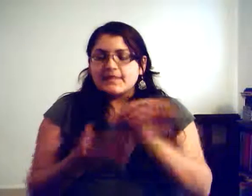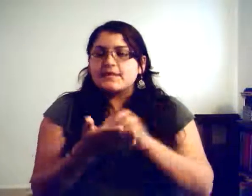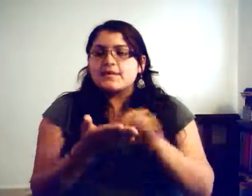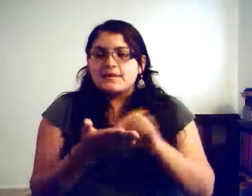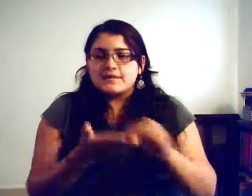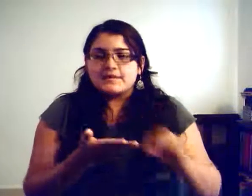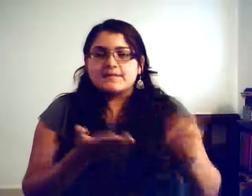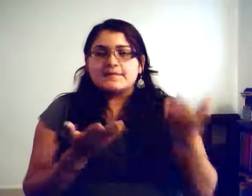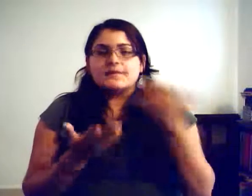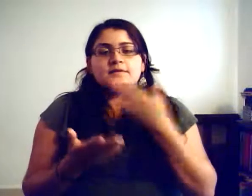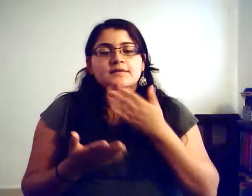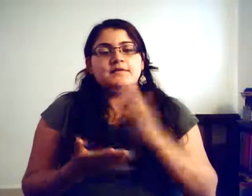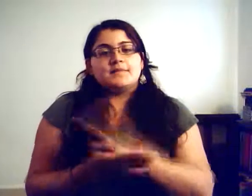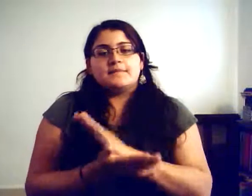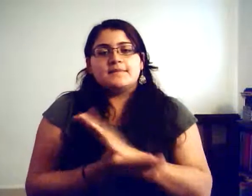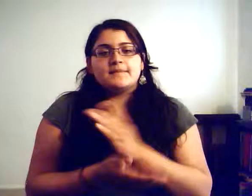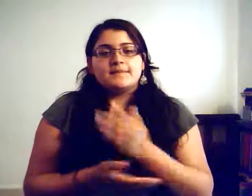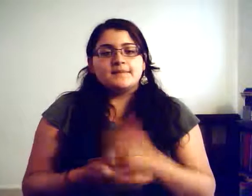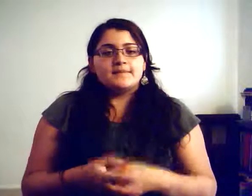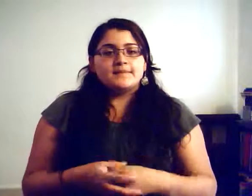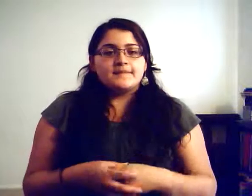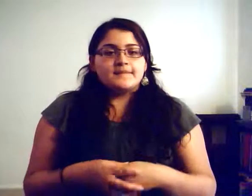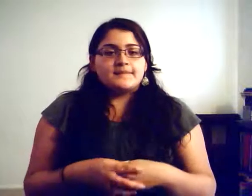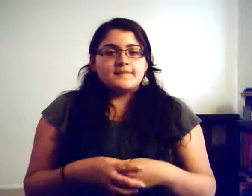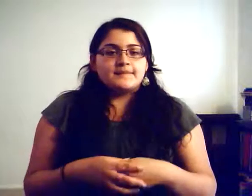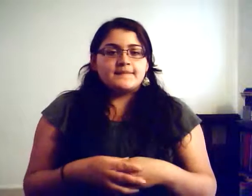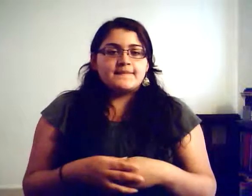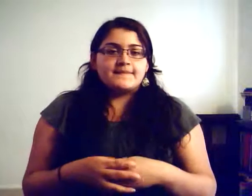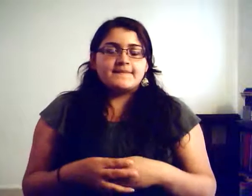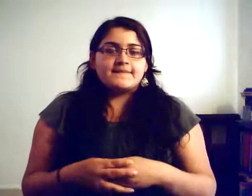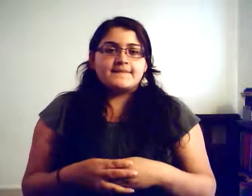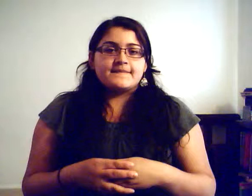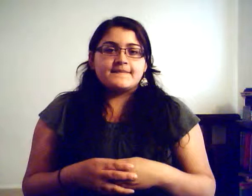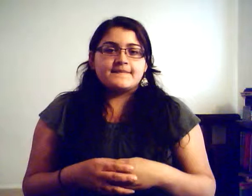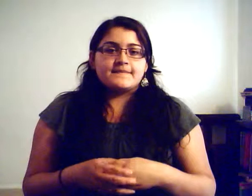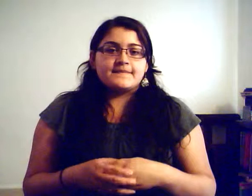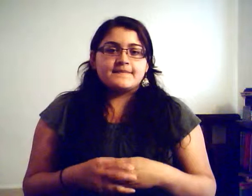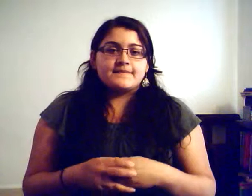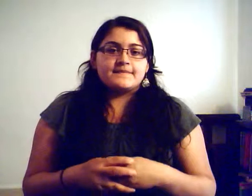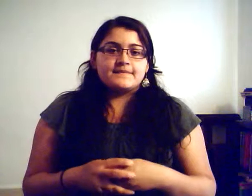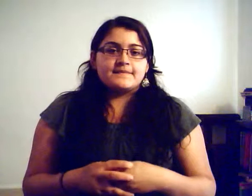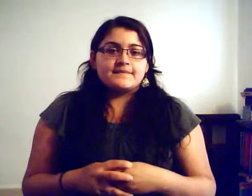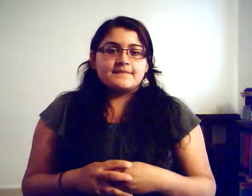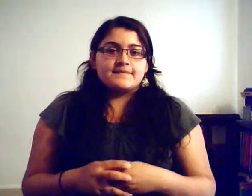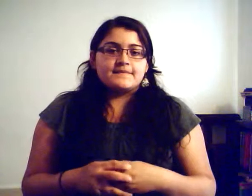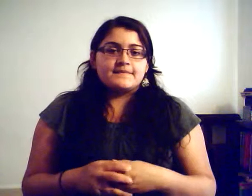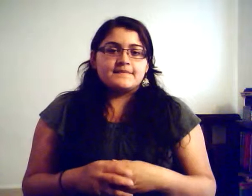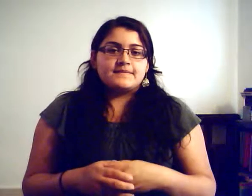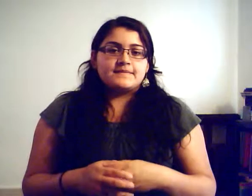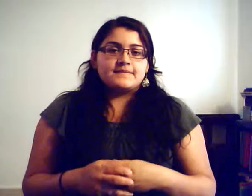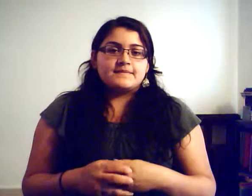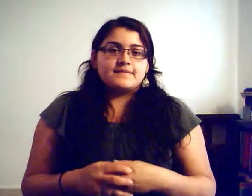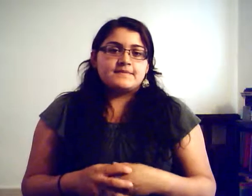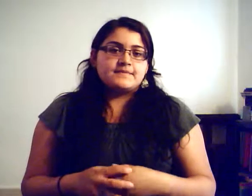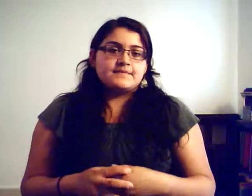writers respond to each other, and how writers are writing to create a body of knowledge, and then they become writers creating a new body of knowledge with their report.